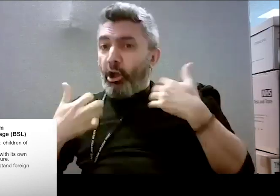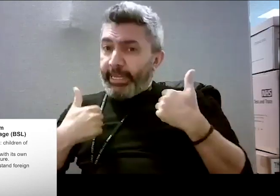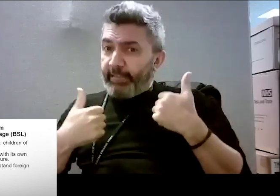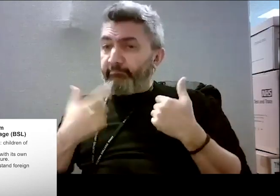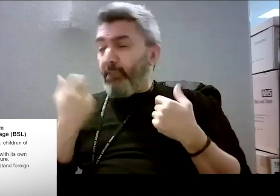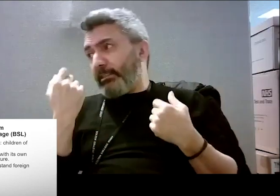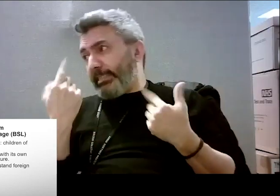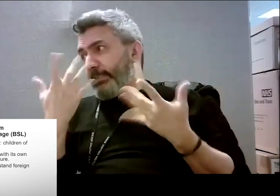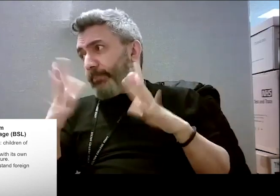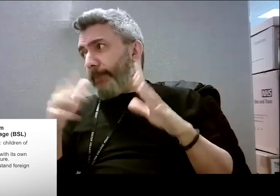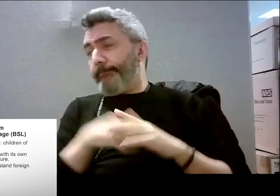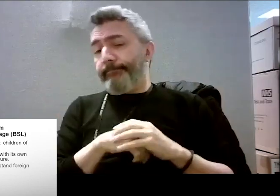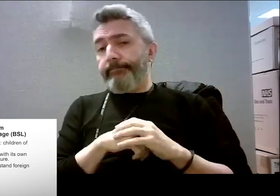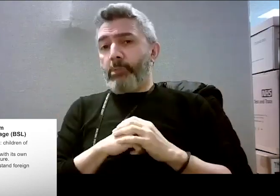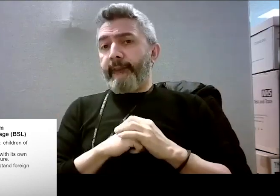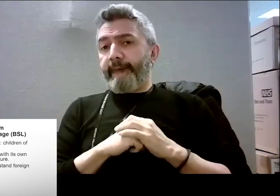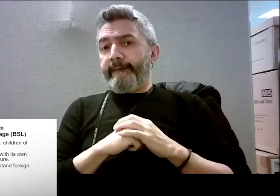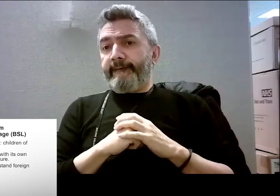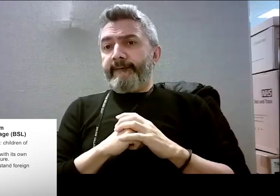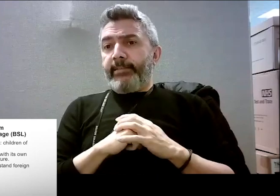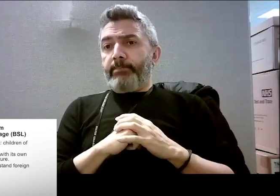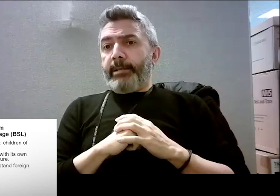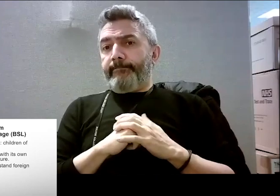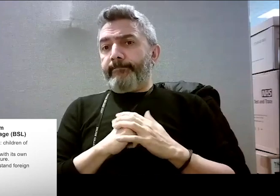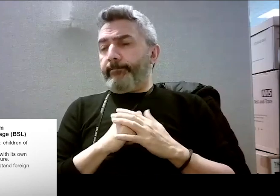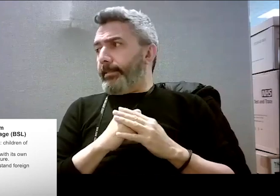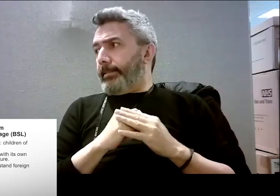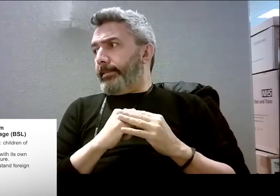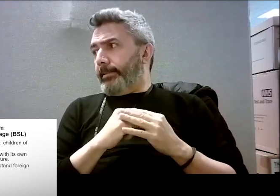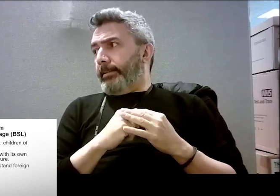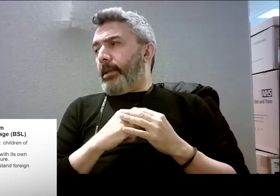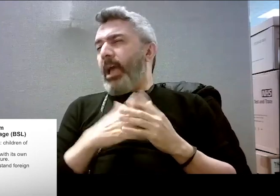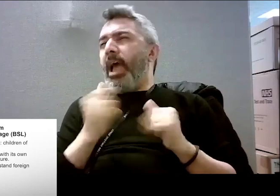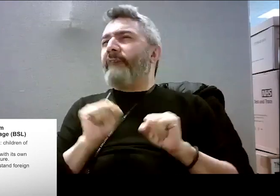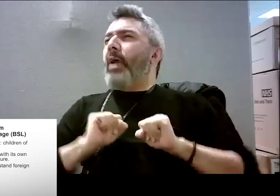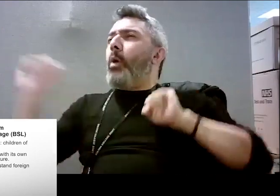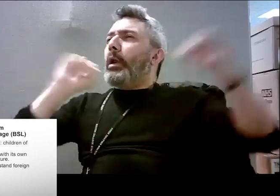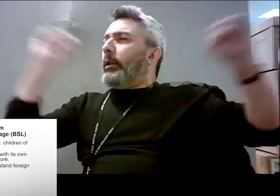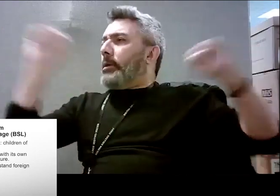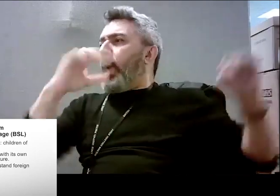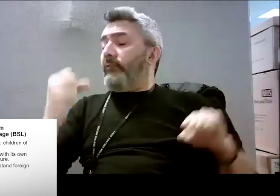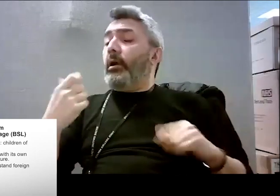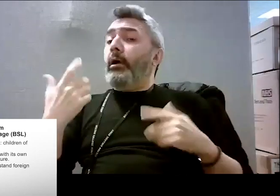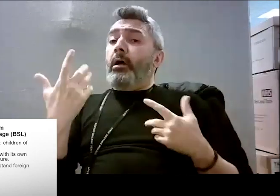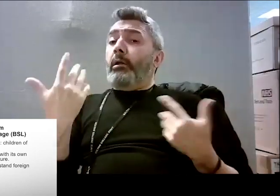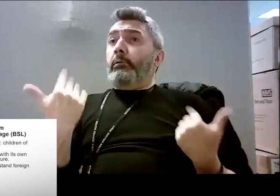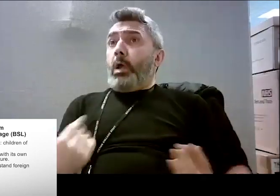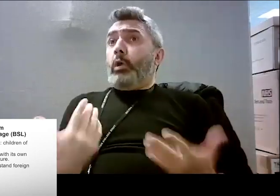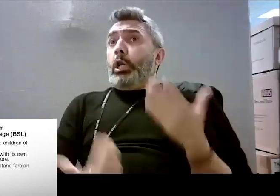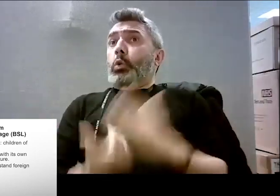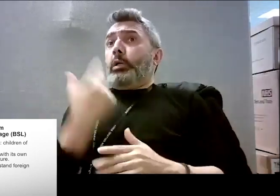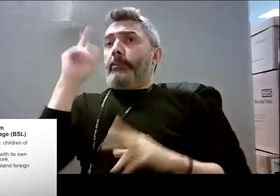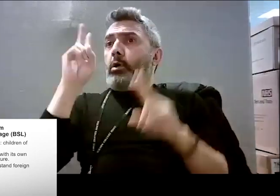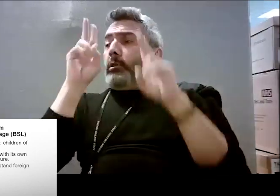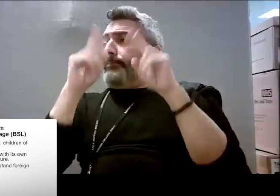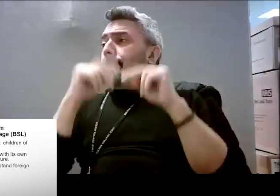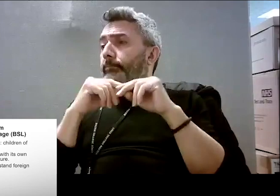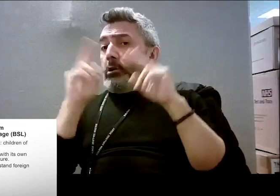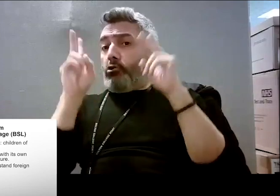same, for example, like baby and banana and monkey. It's generally easier to understand than it is for hearing people